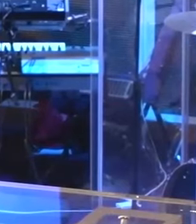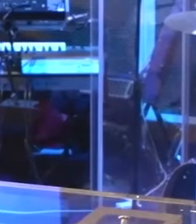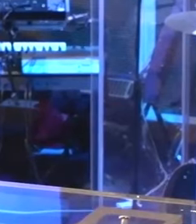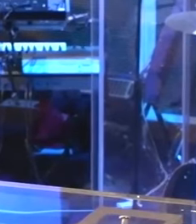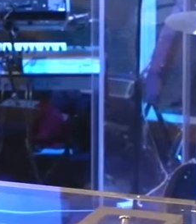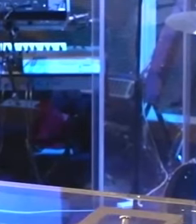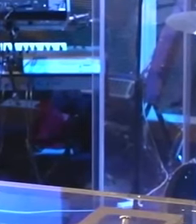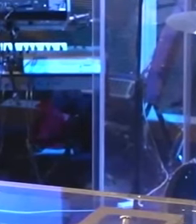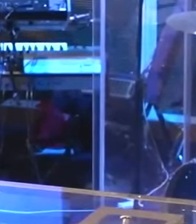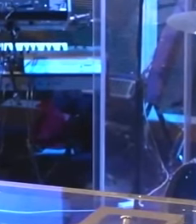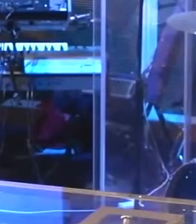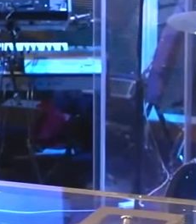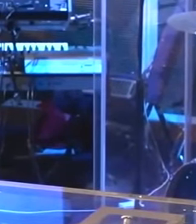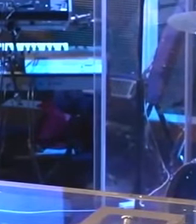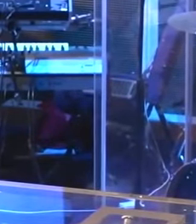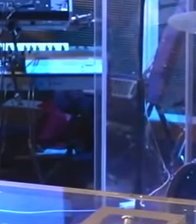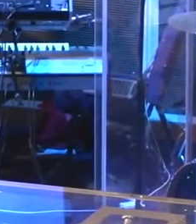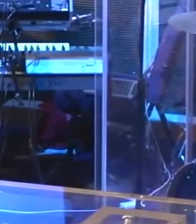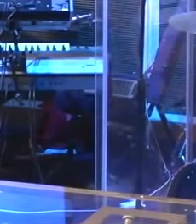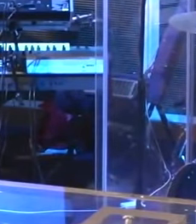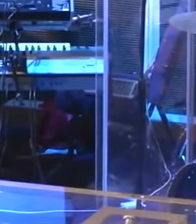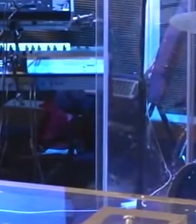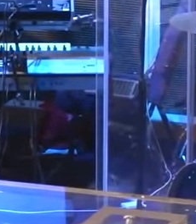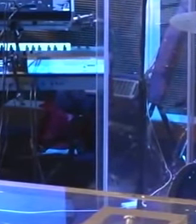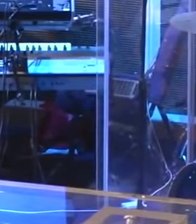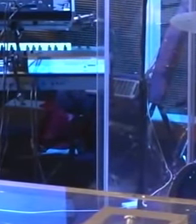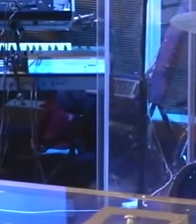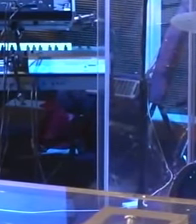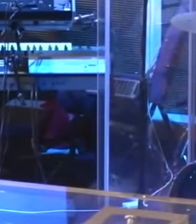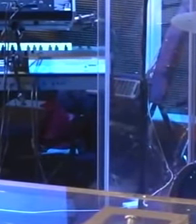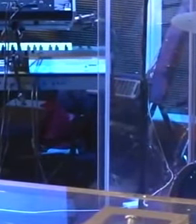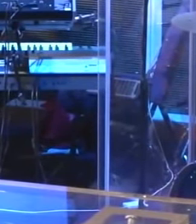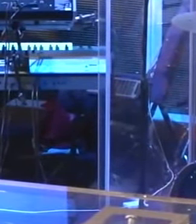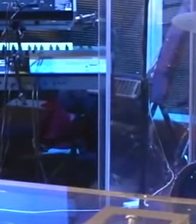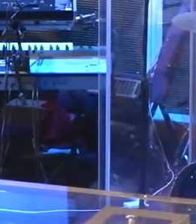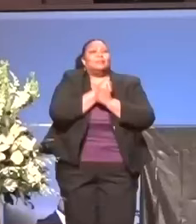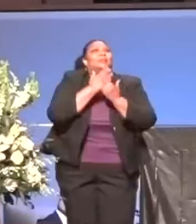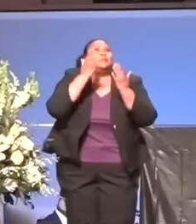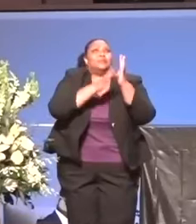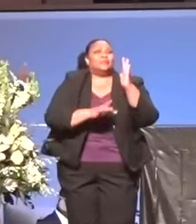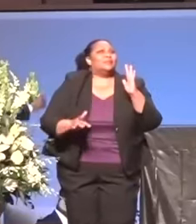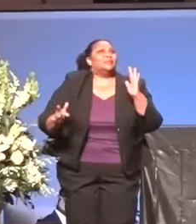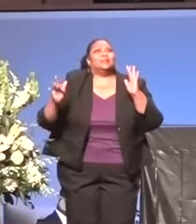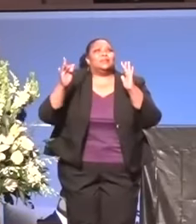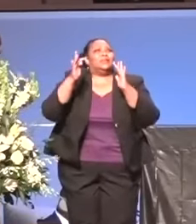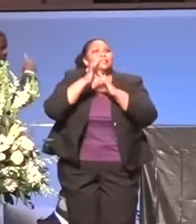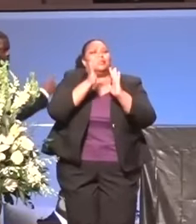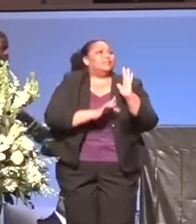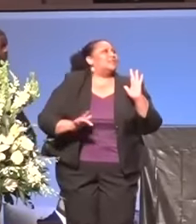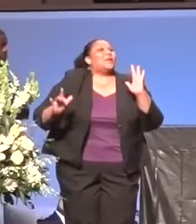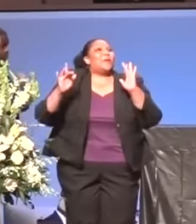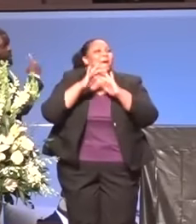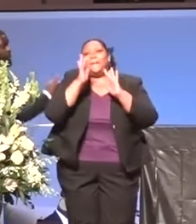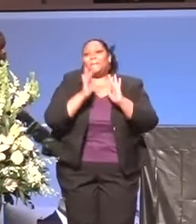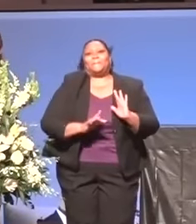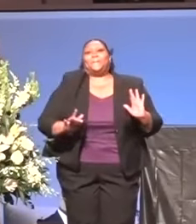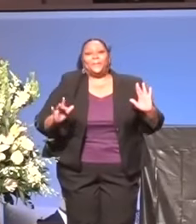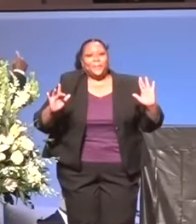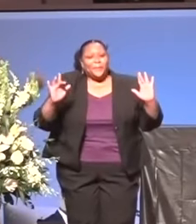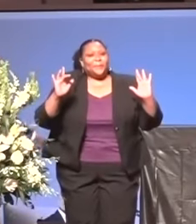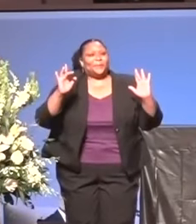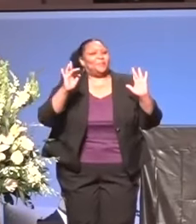protect you. Jesus. My God. Jesus, Jesus,